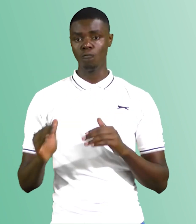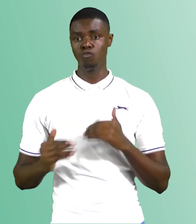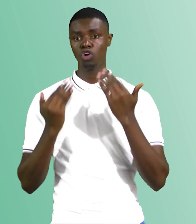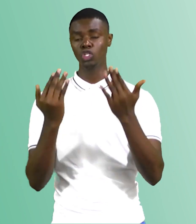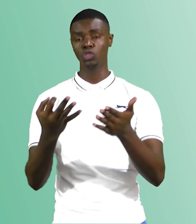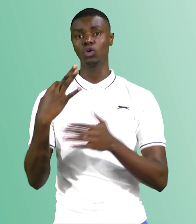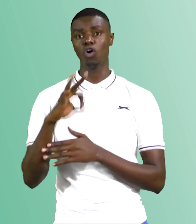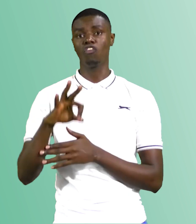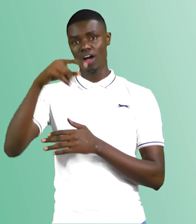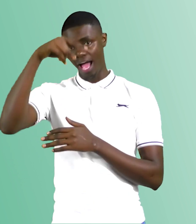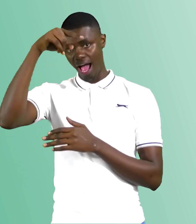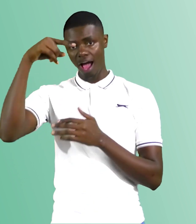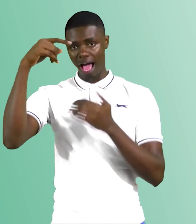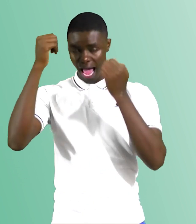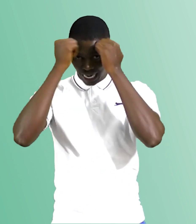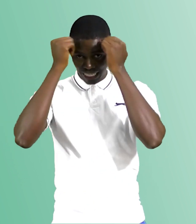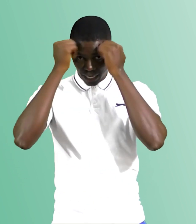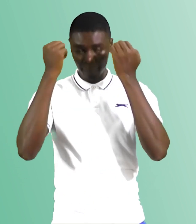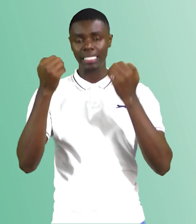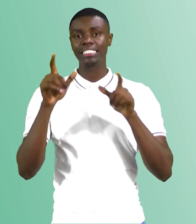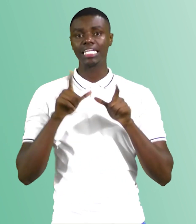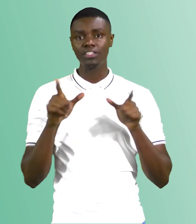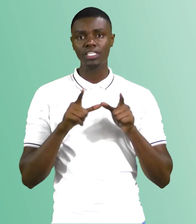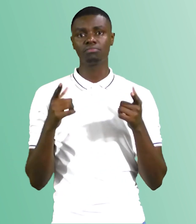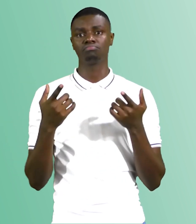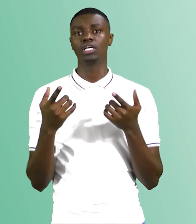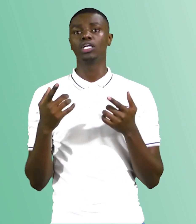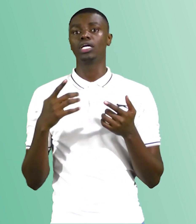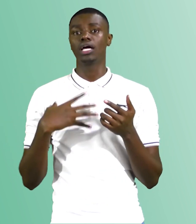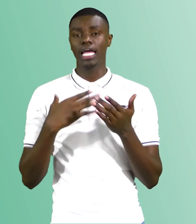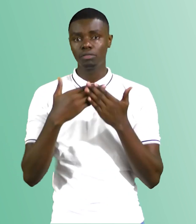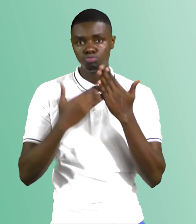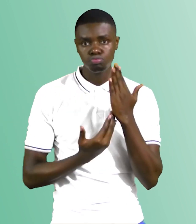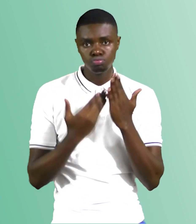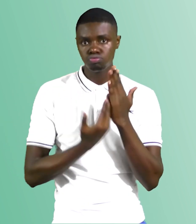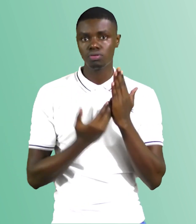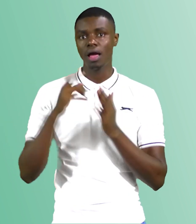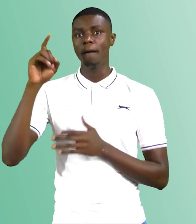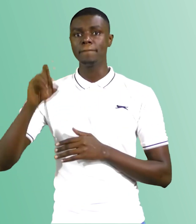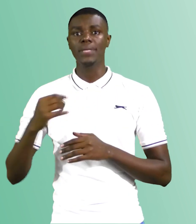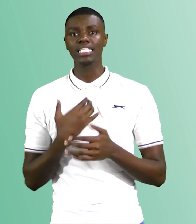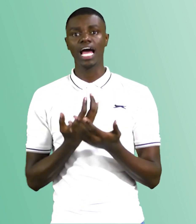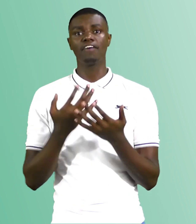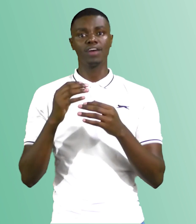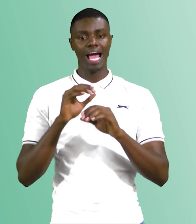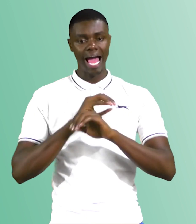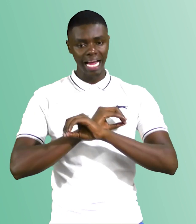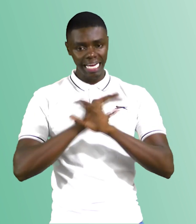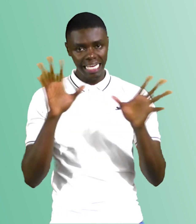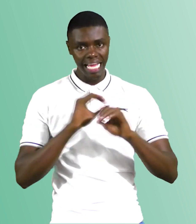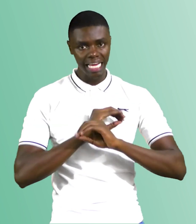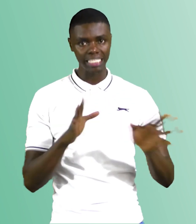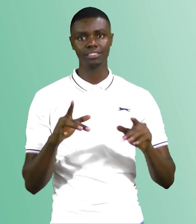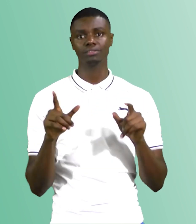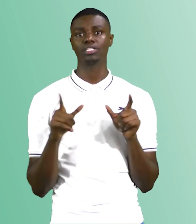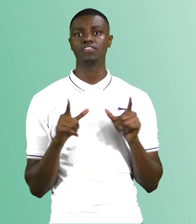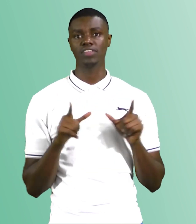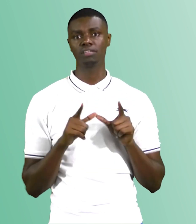For issuing of academic certificates and transcripts, a client is required to have a clearance certificate.